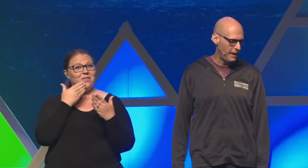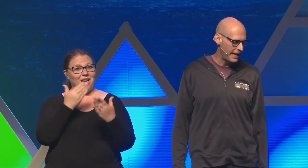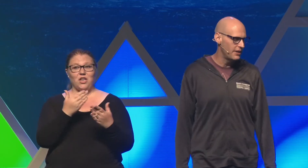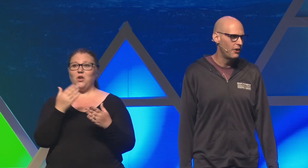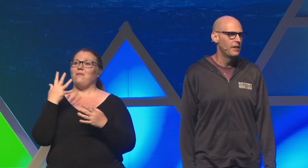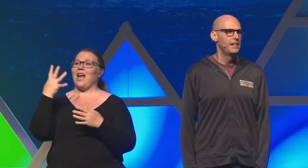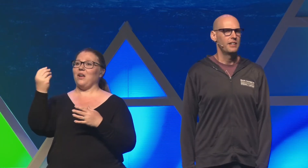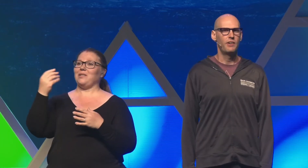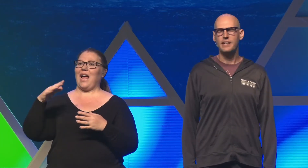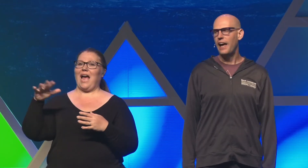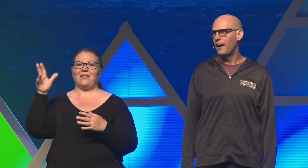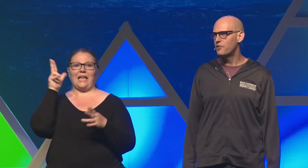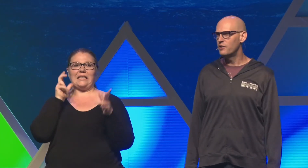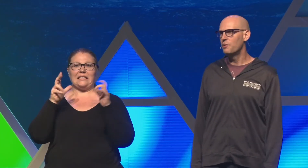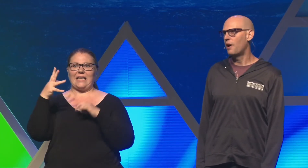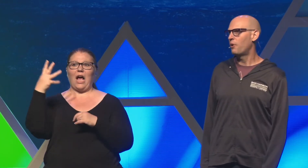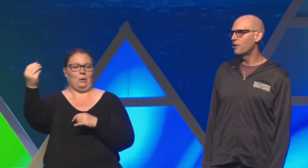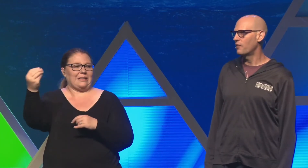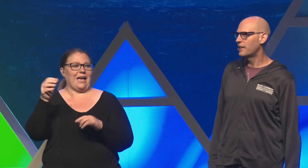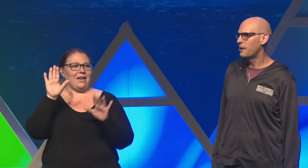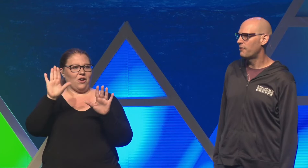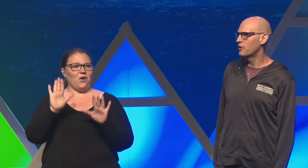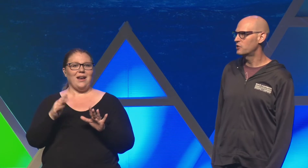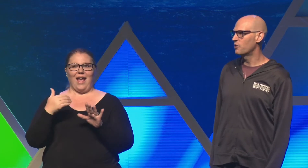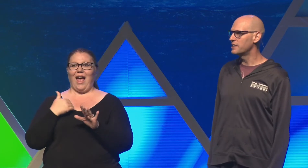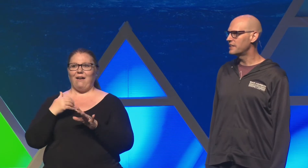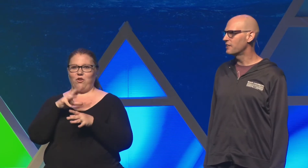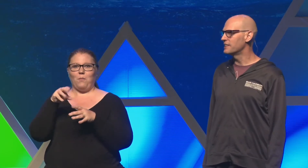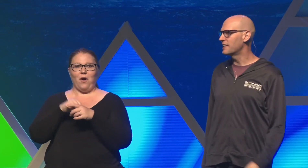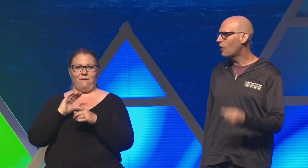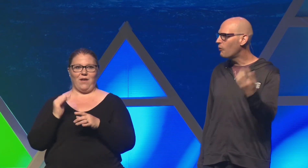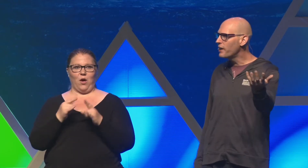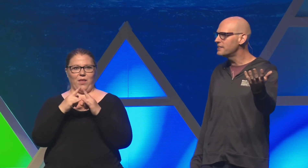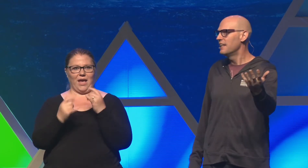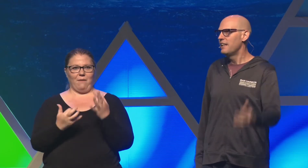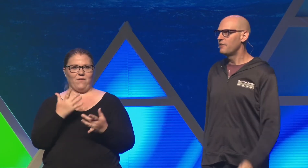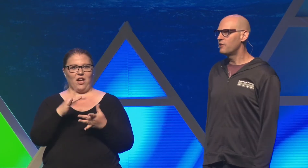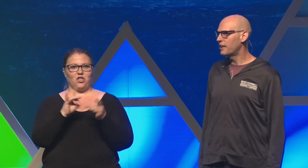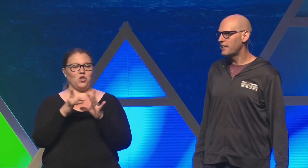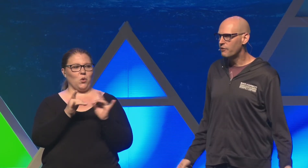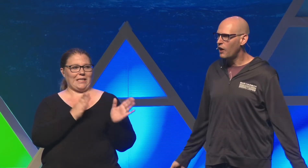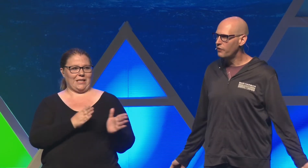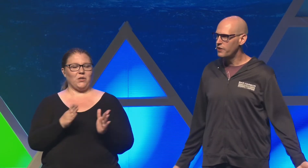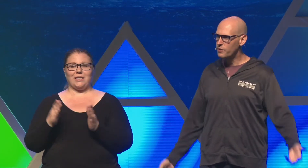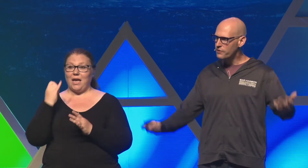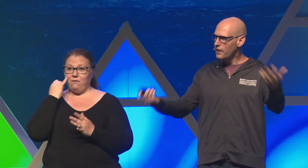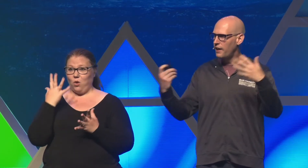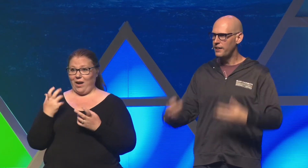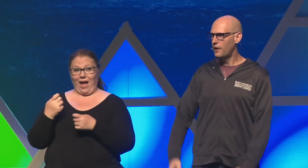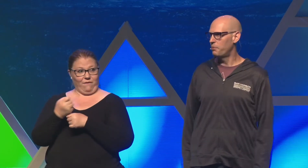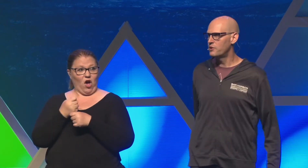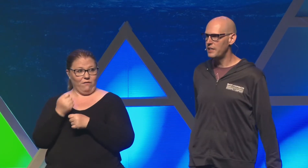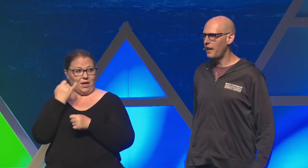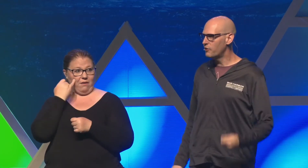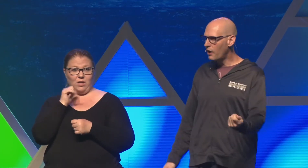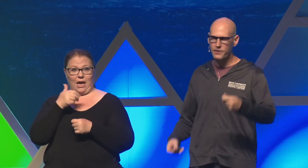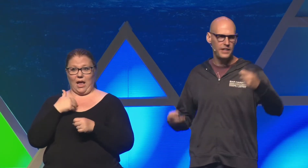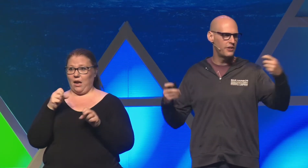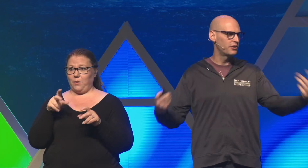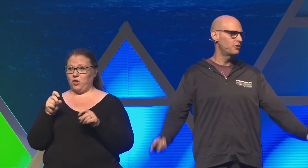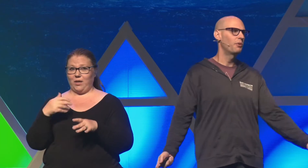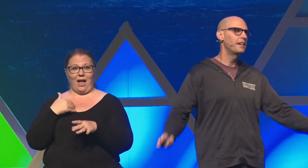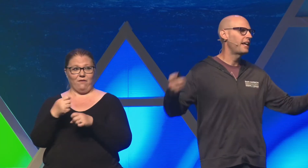the patio, great to have you a part of our Campfire Story series. As always, if you'd like to have coffee, if we've not had the opportunity to have